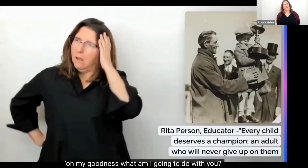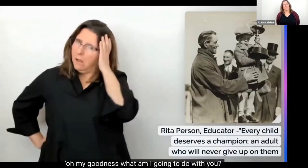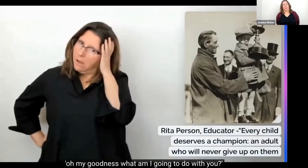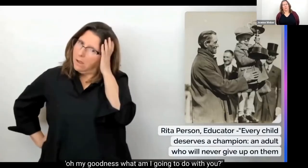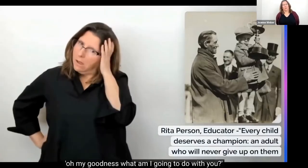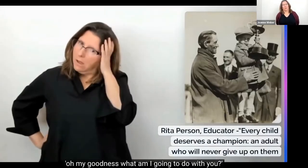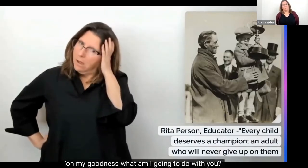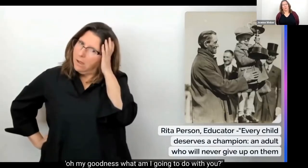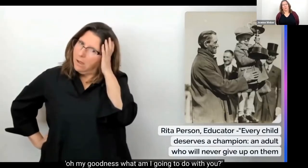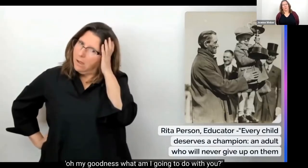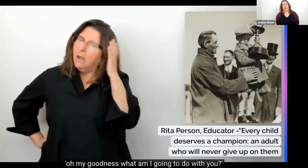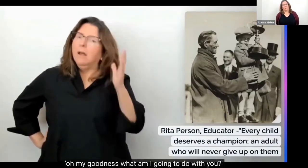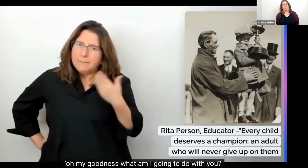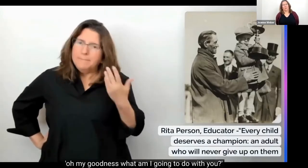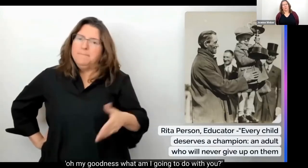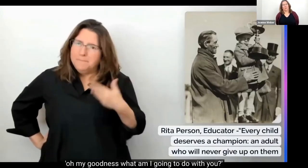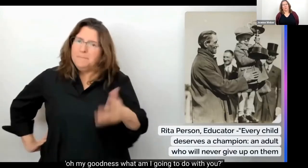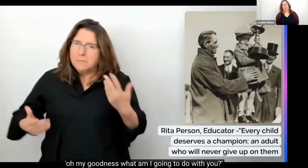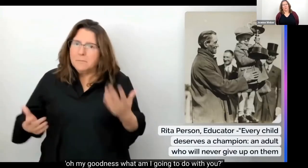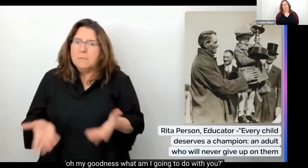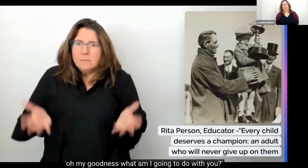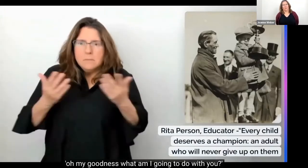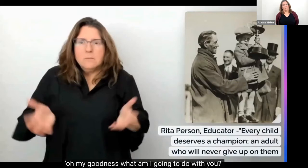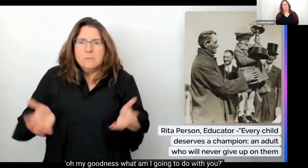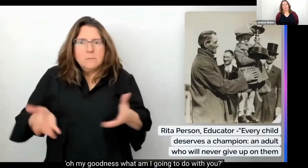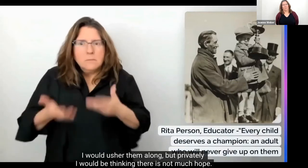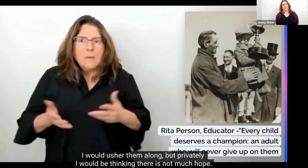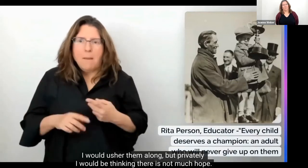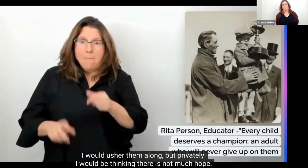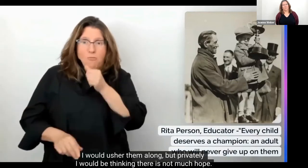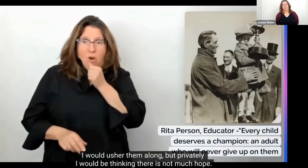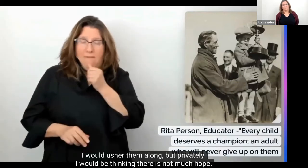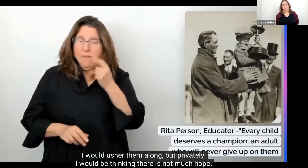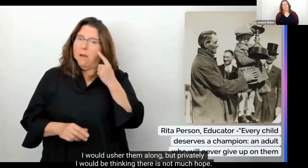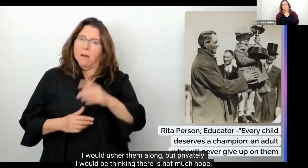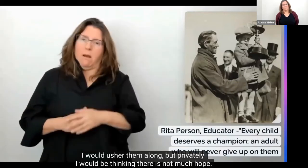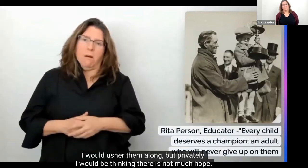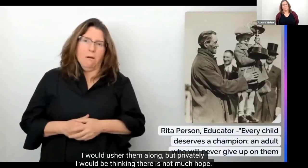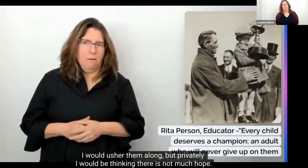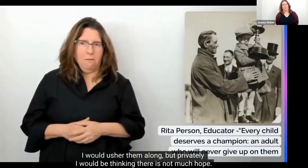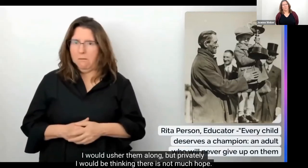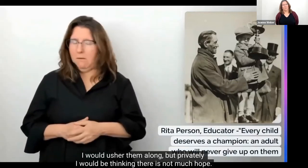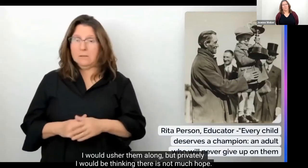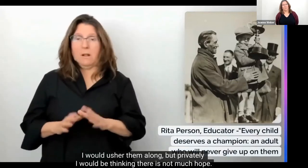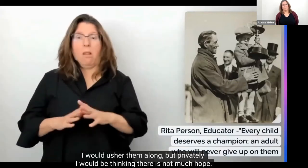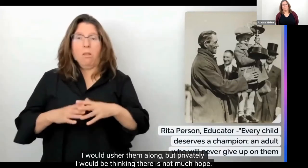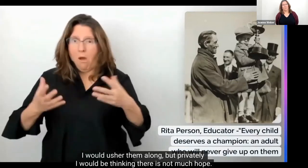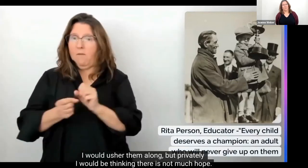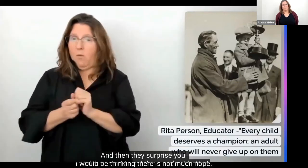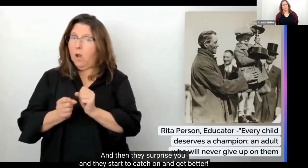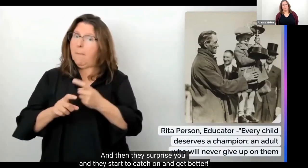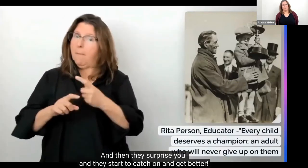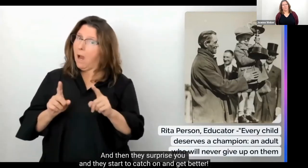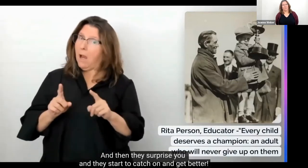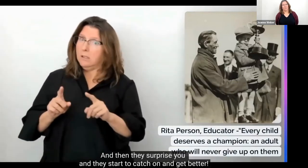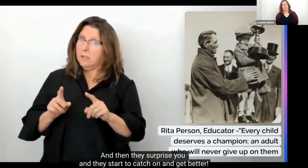would think, oh my goodness, what am I going to do with you? I would usher them along, but privately I would be thinking